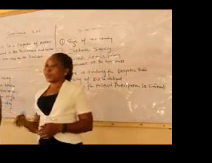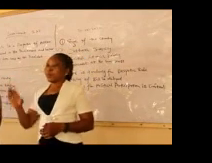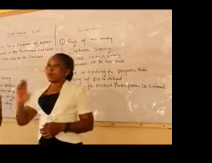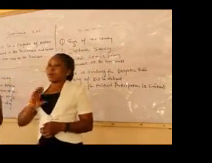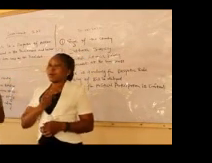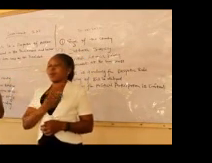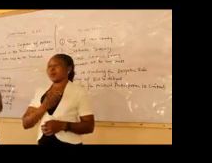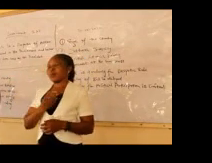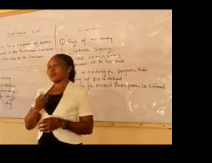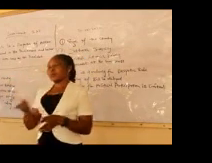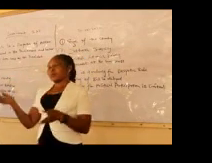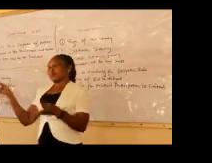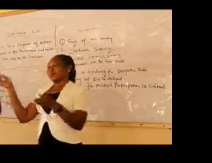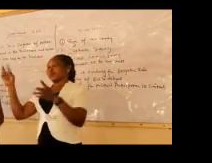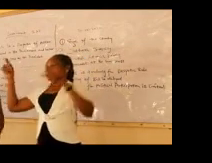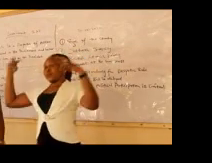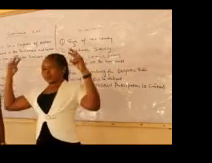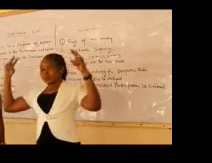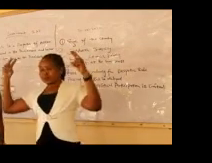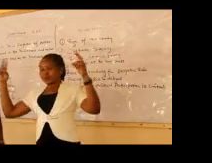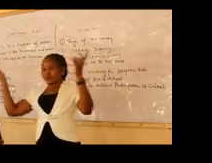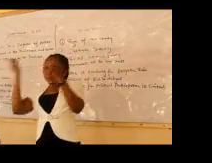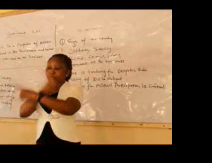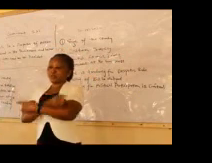minority and the creation of states.